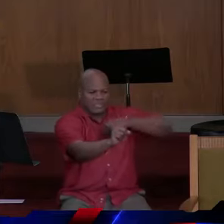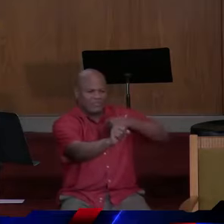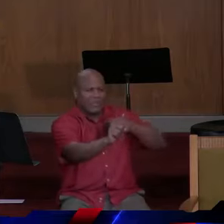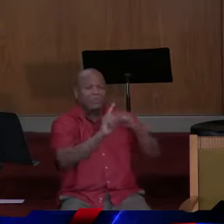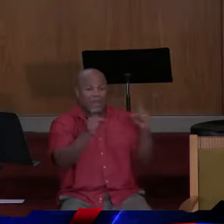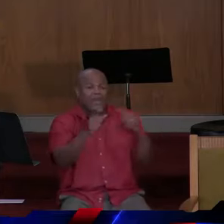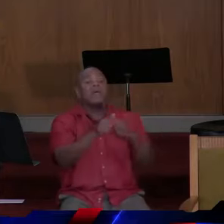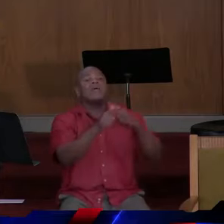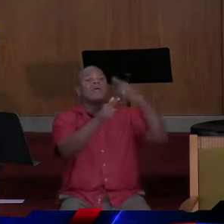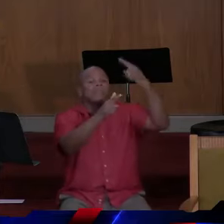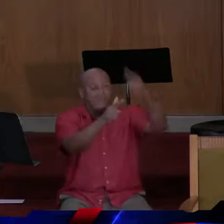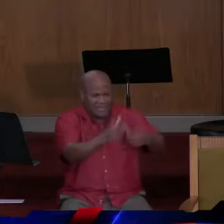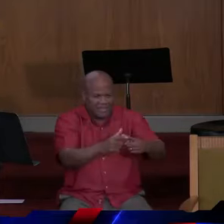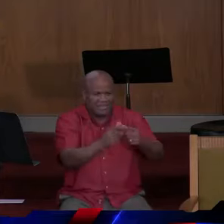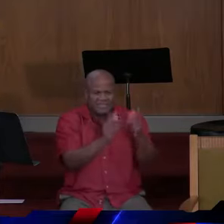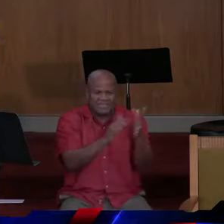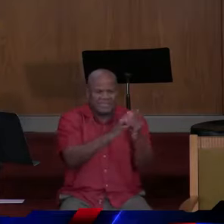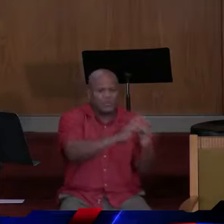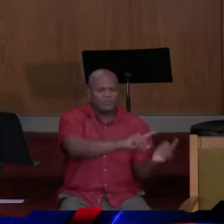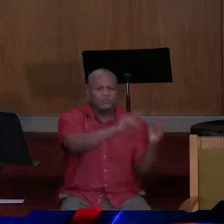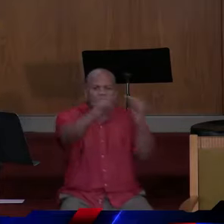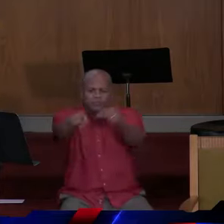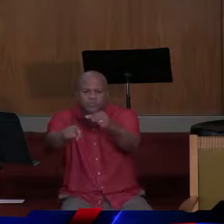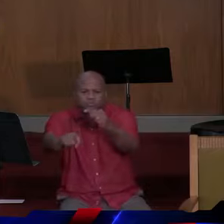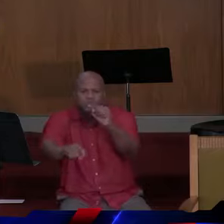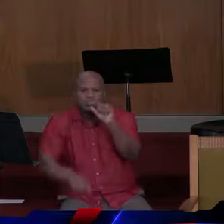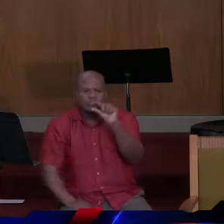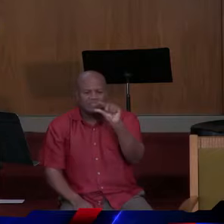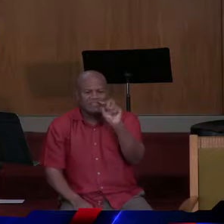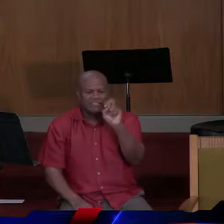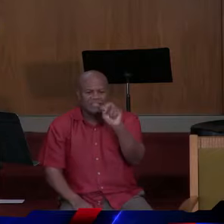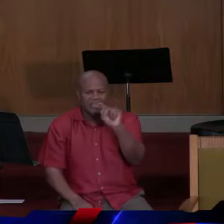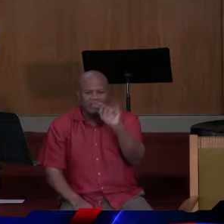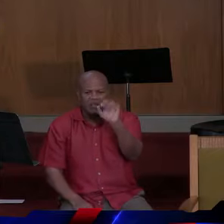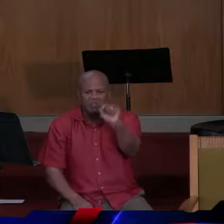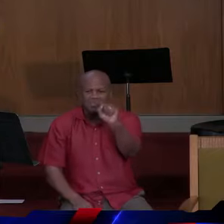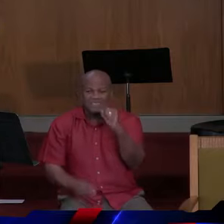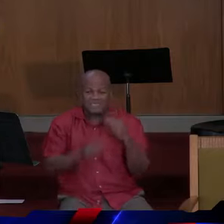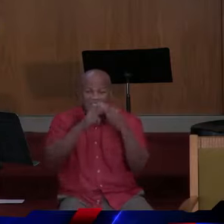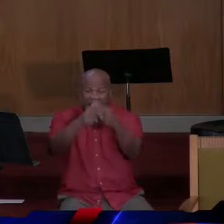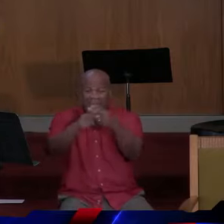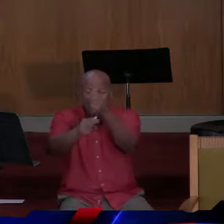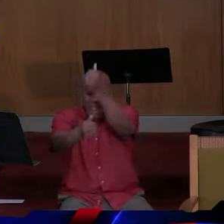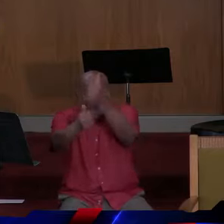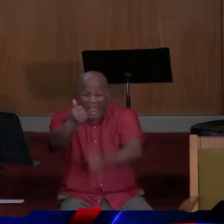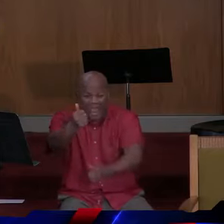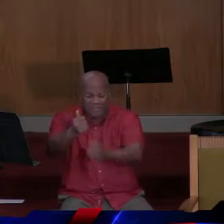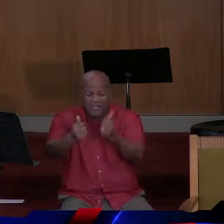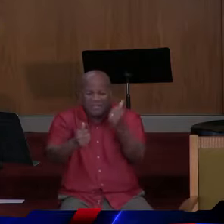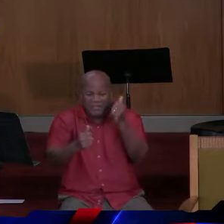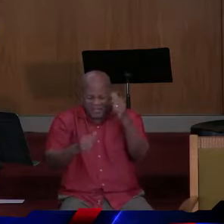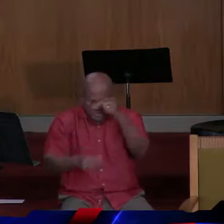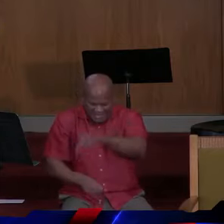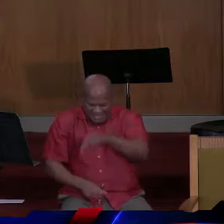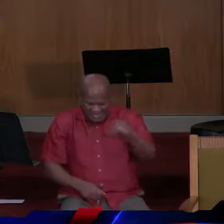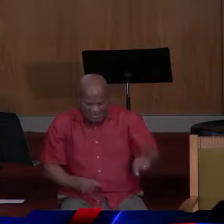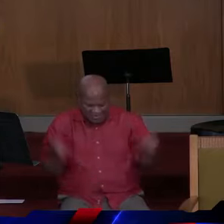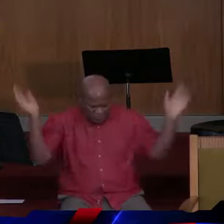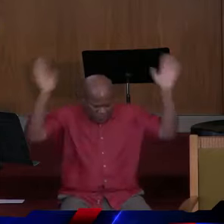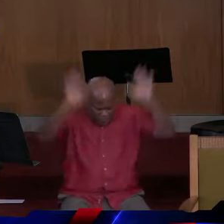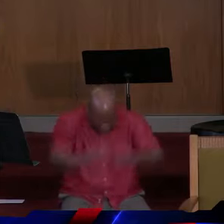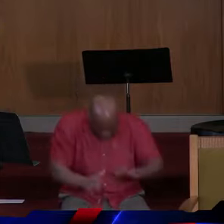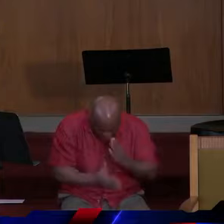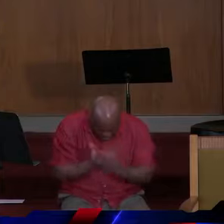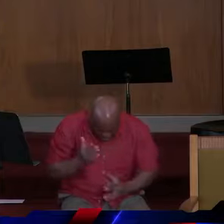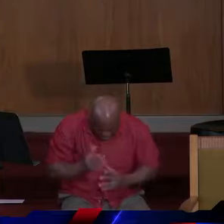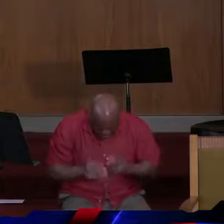But then he comes to the Gentile and at the name of Jesus, every knee shall bow. Some have lost his name